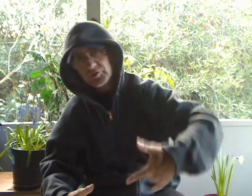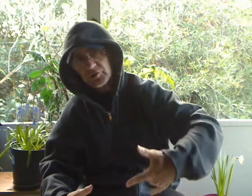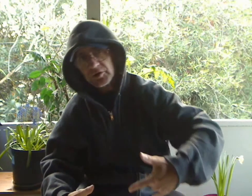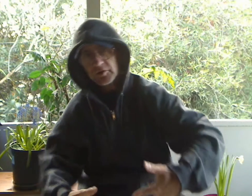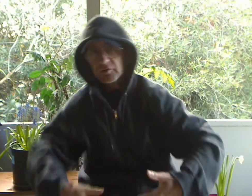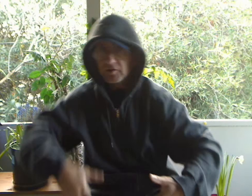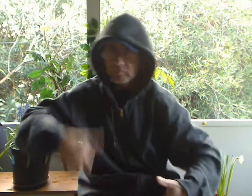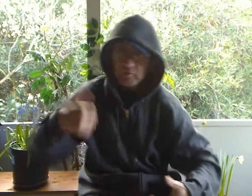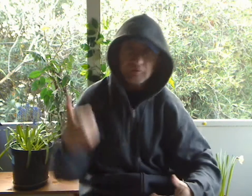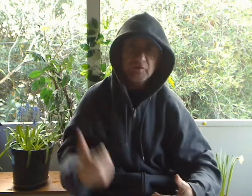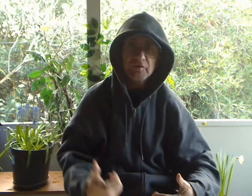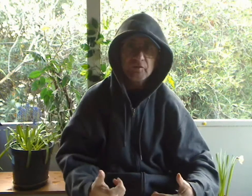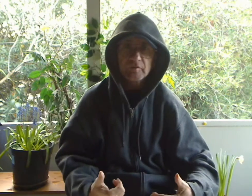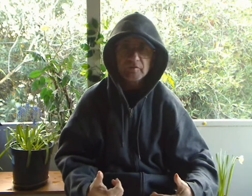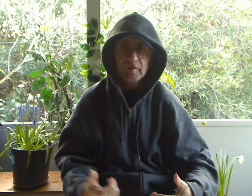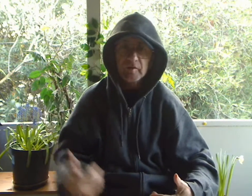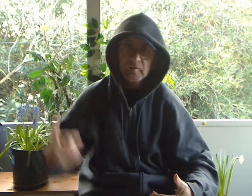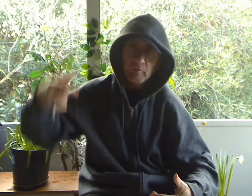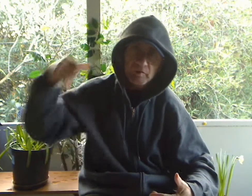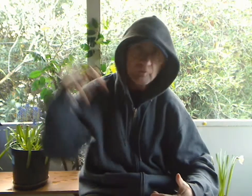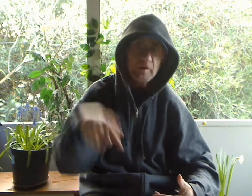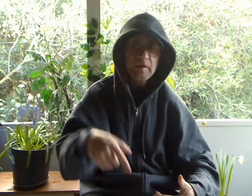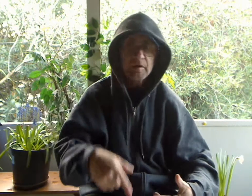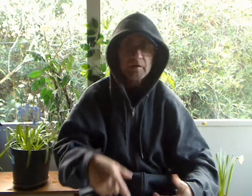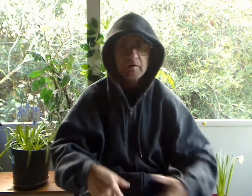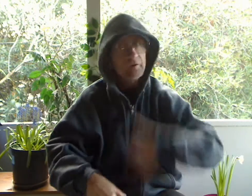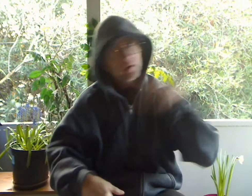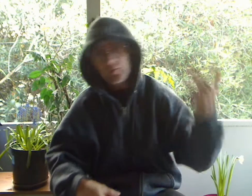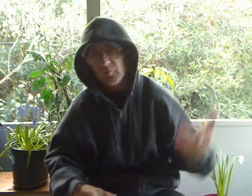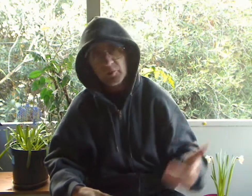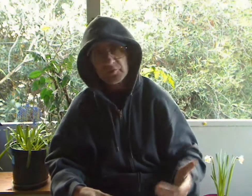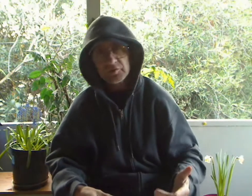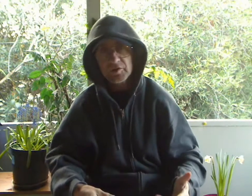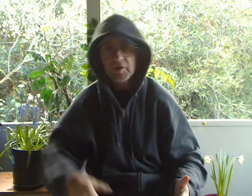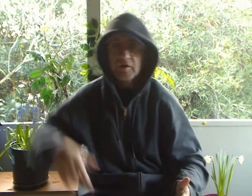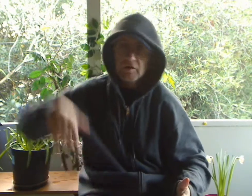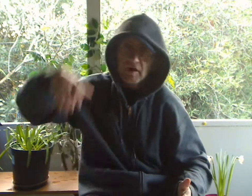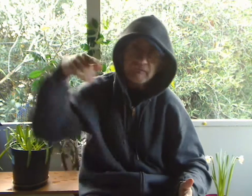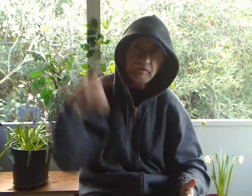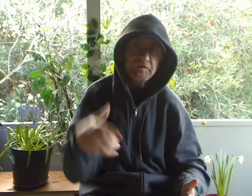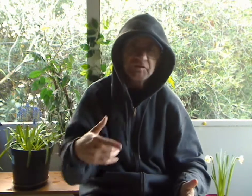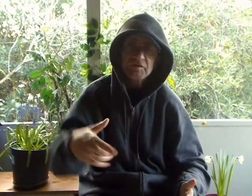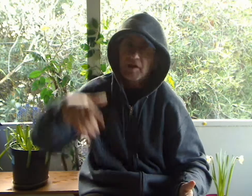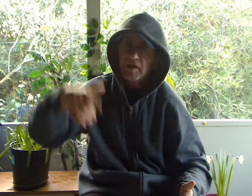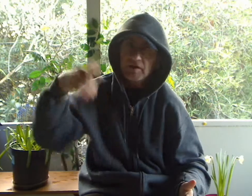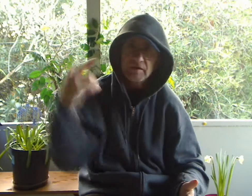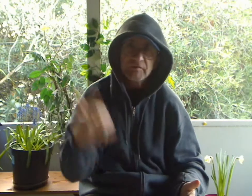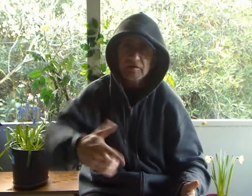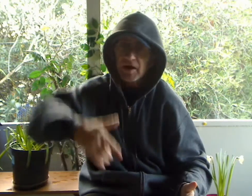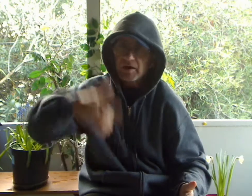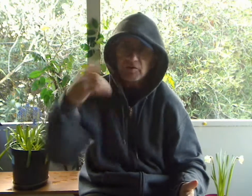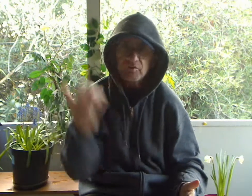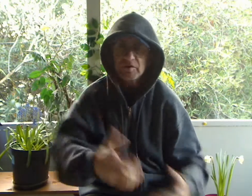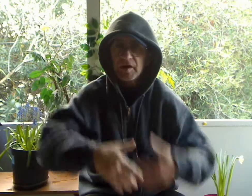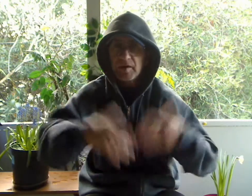still here, then His mercy endures. But when you ain't here, there ain't no mercy. You gotta face it, you gotta live it, you gotta do it, you gotta